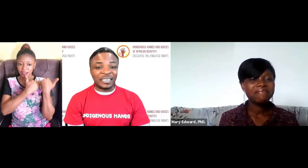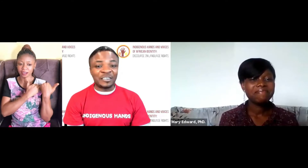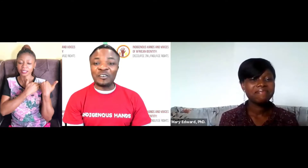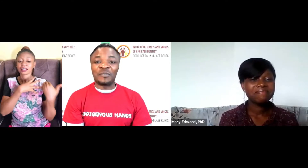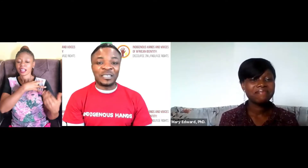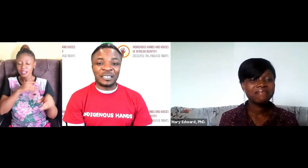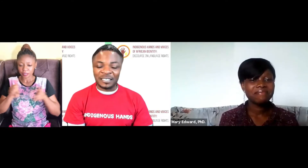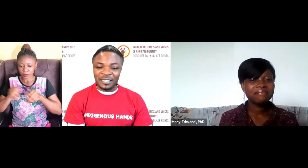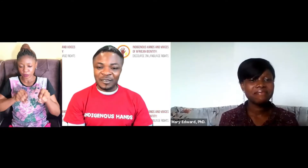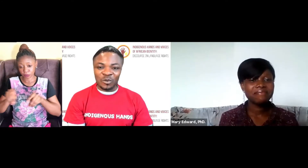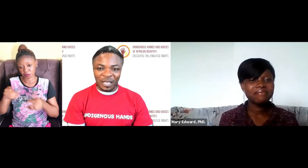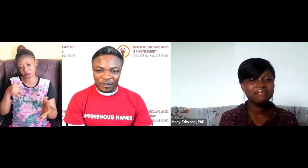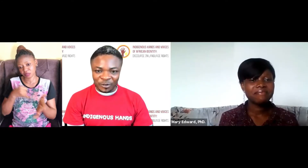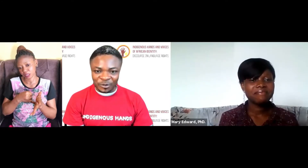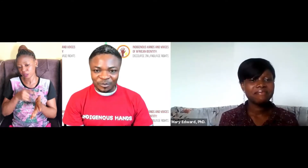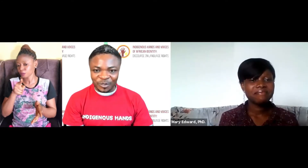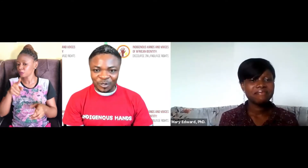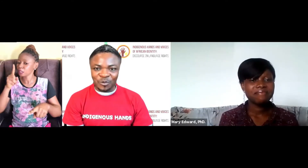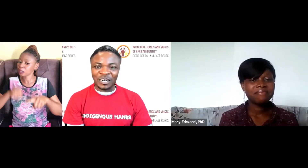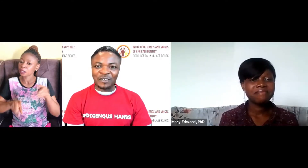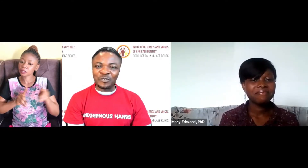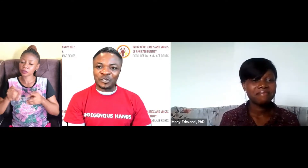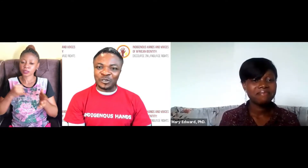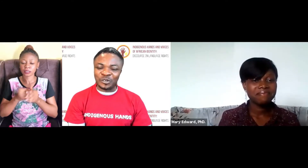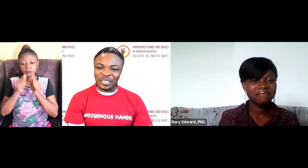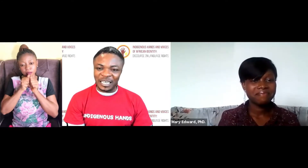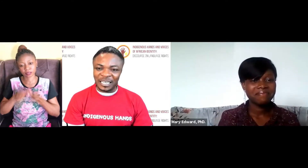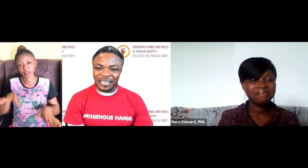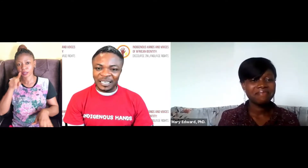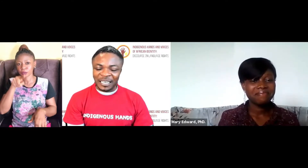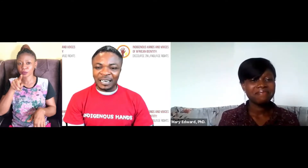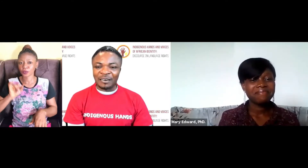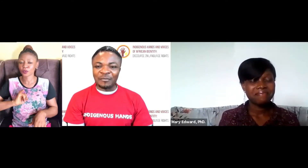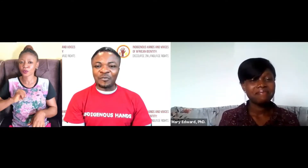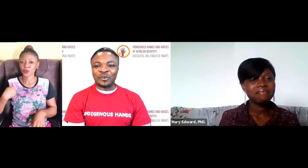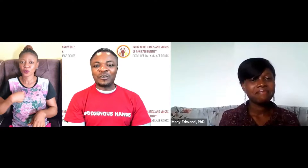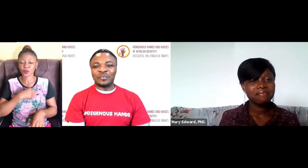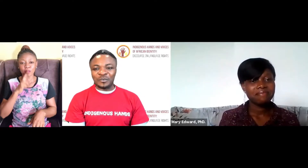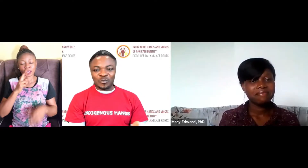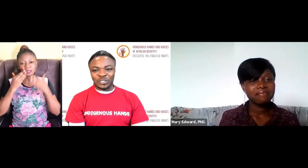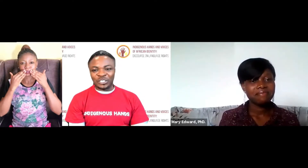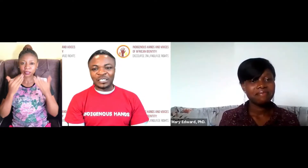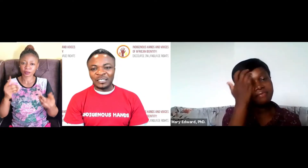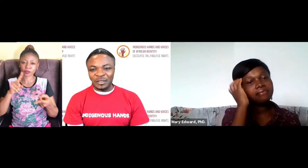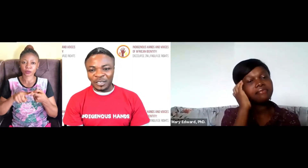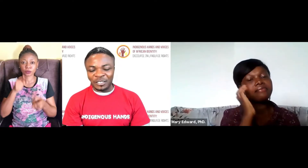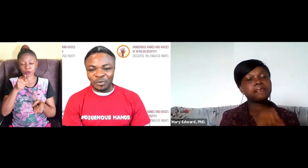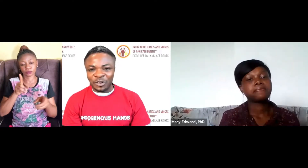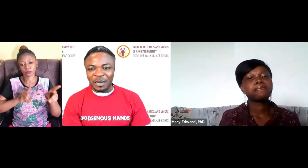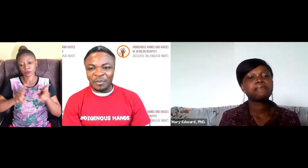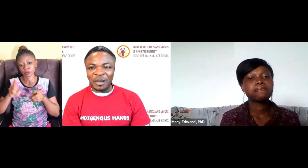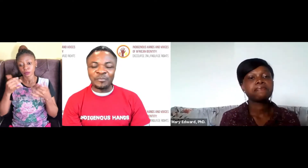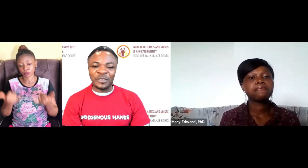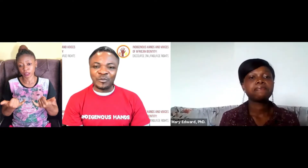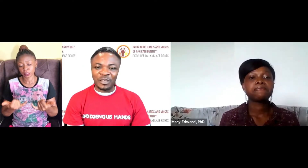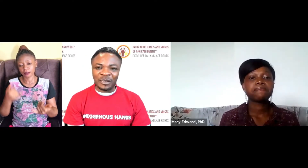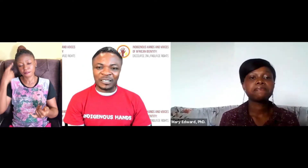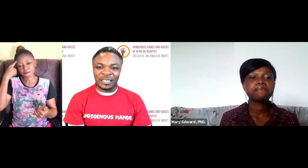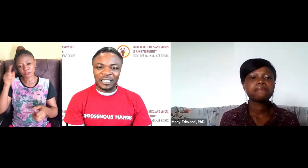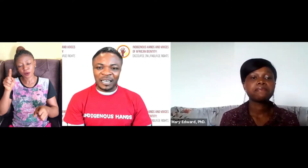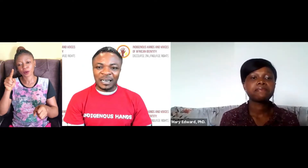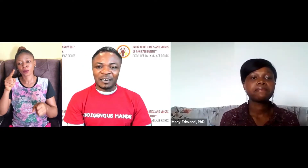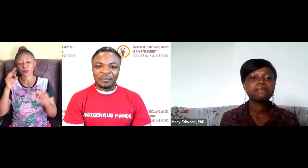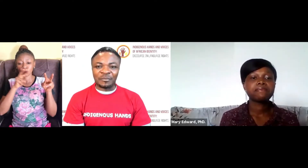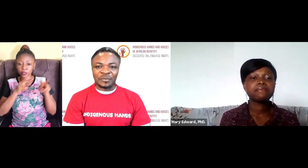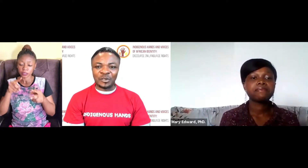have carried any of this without you. So we're grateful to you today for watching this program and being with